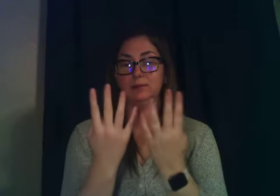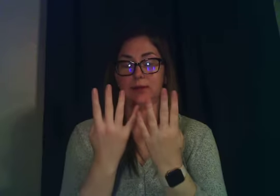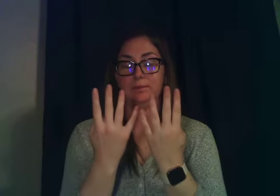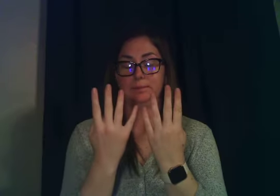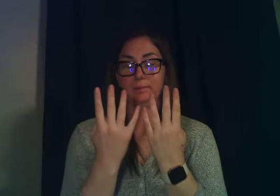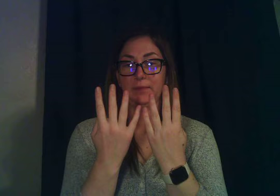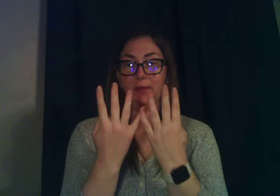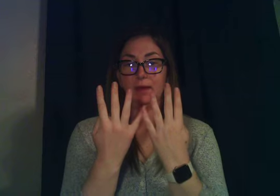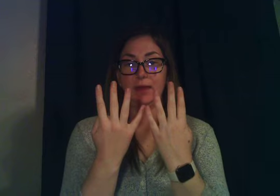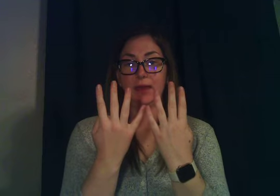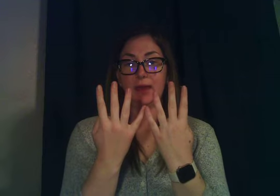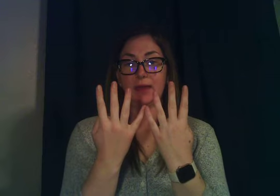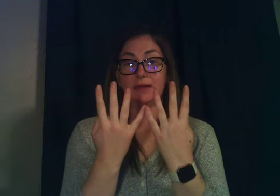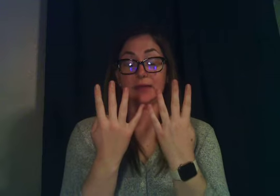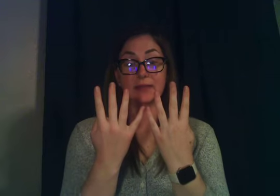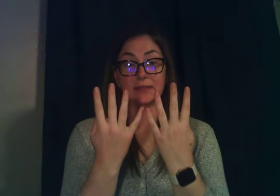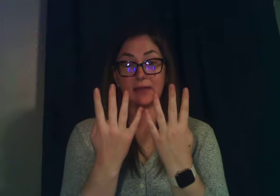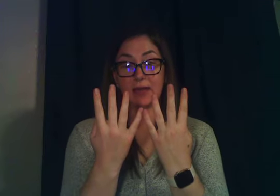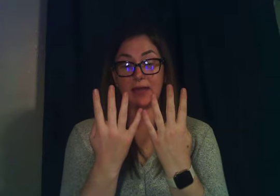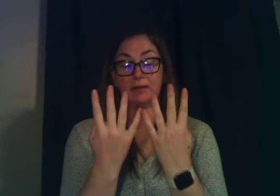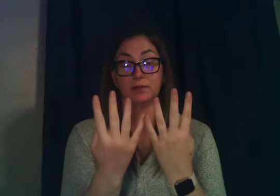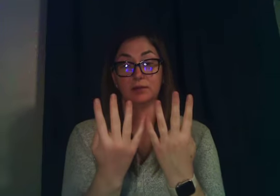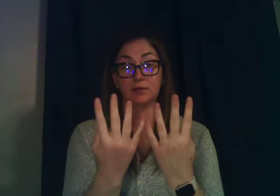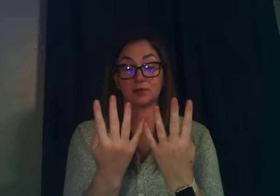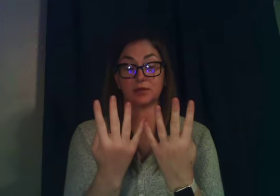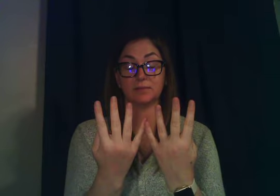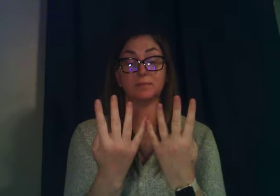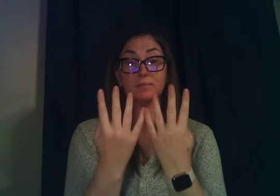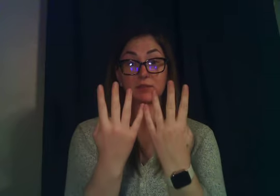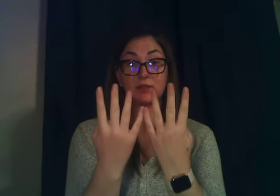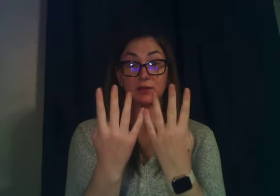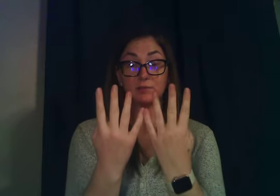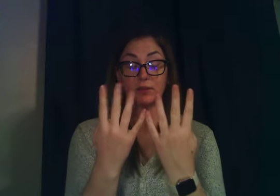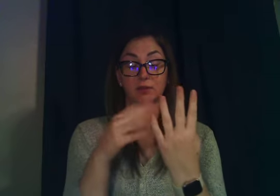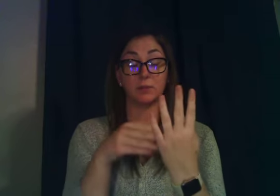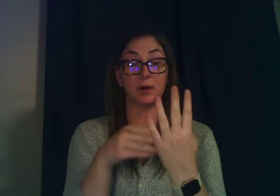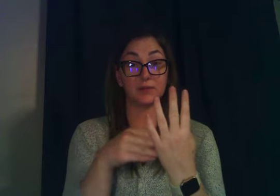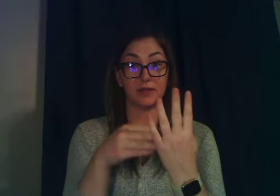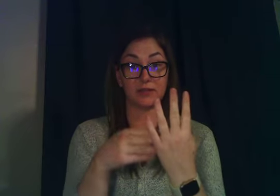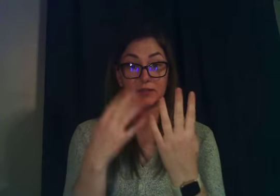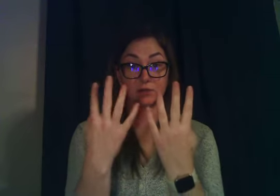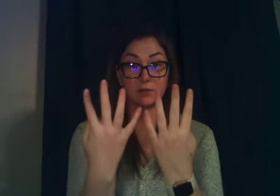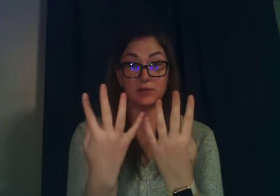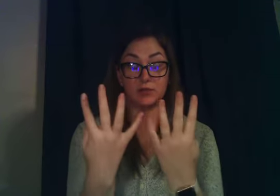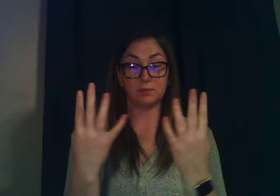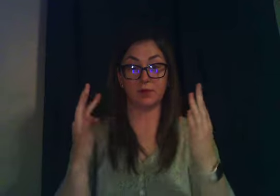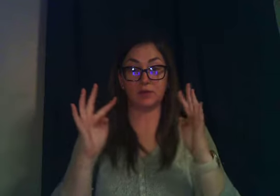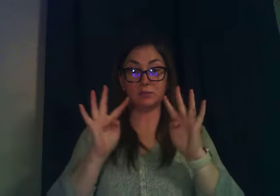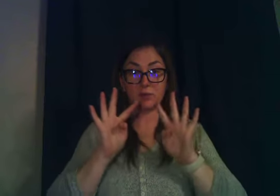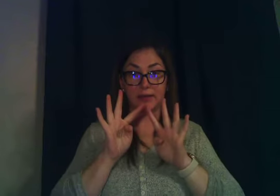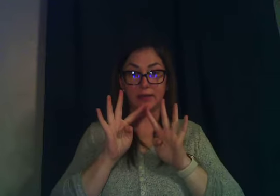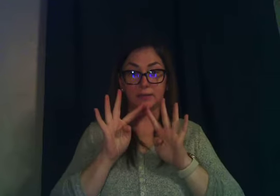Okay? And in this sign, you're going to start with your palms facing towards you, and then you bring it